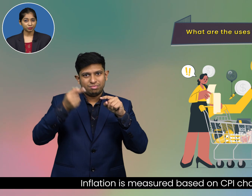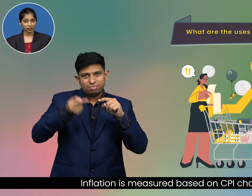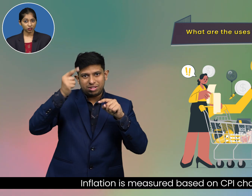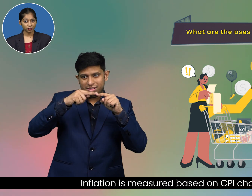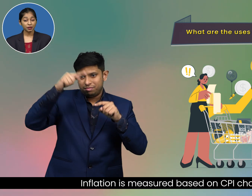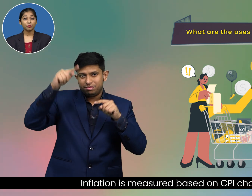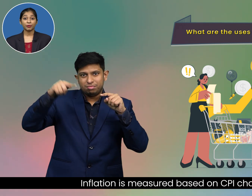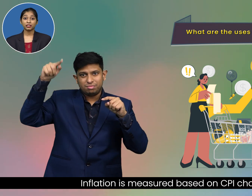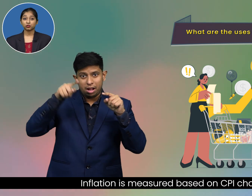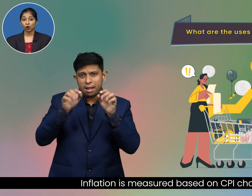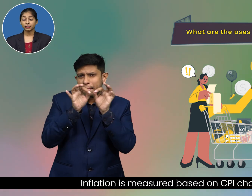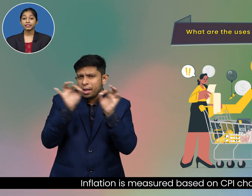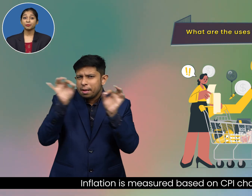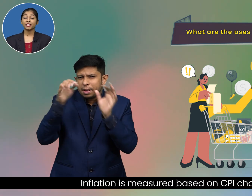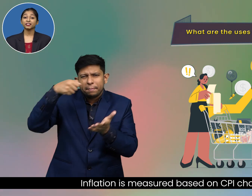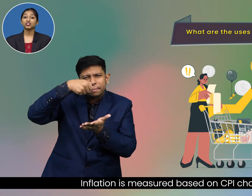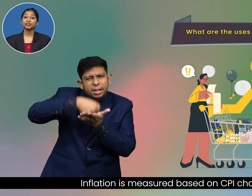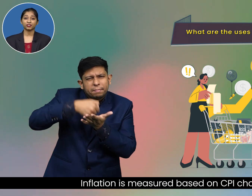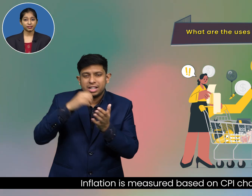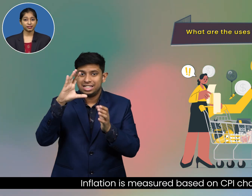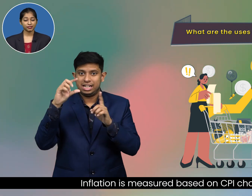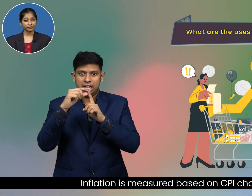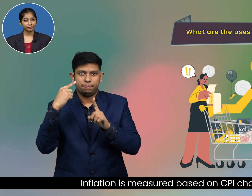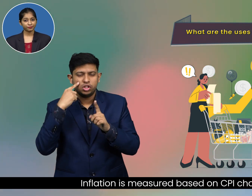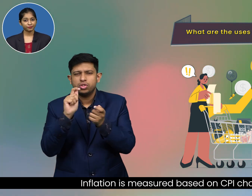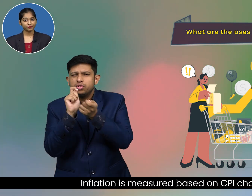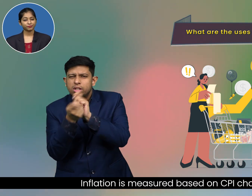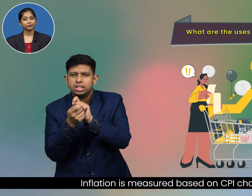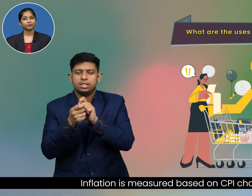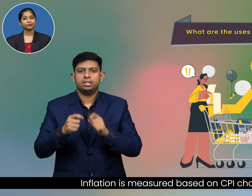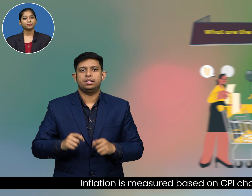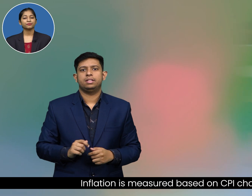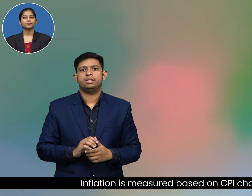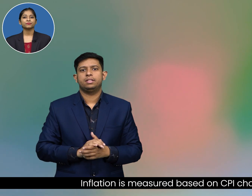Inflation is measured based on CPI changes.